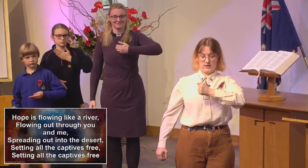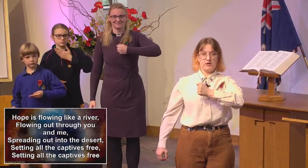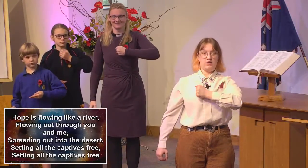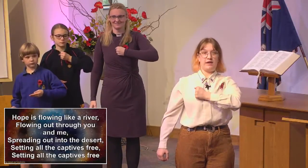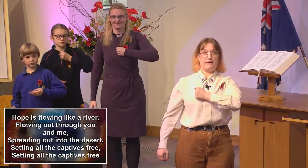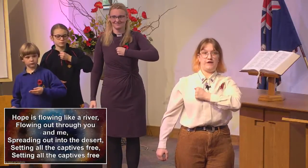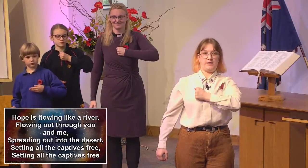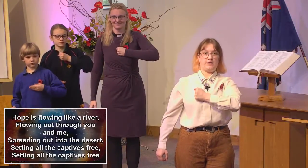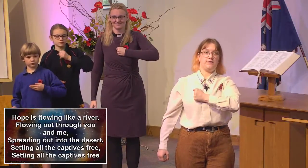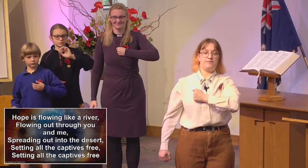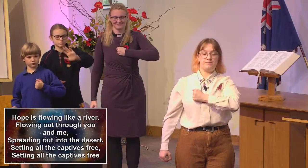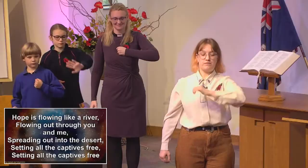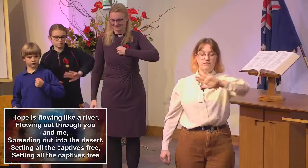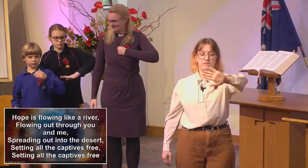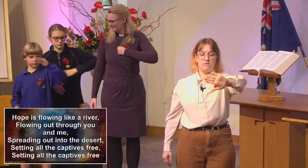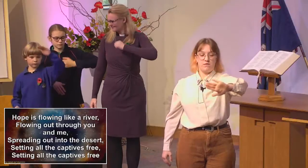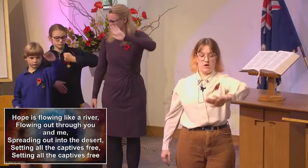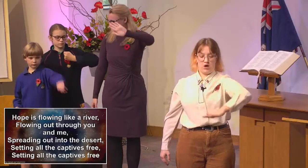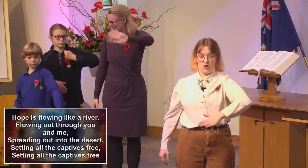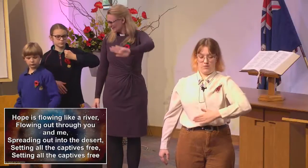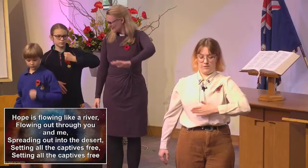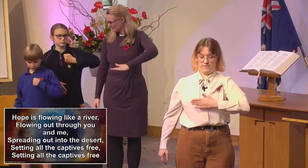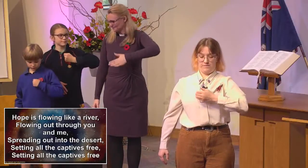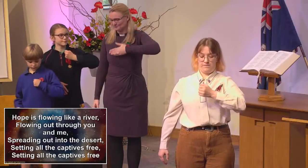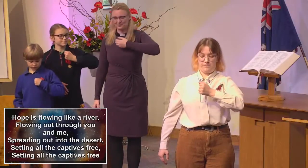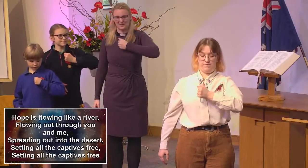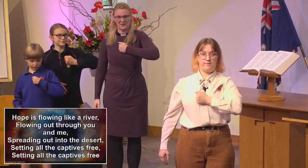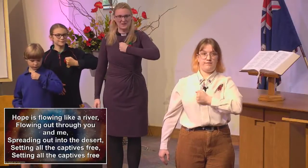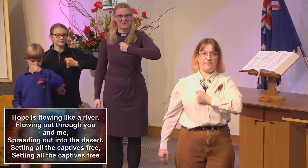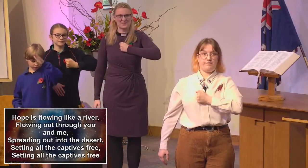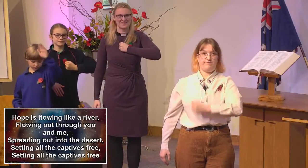chest, you make a fist. Hope.